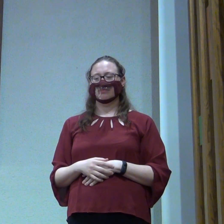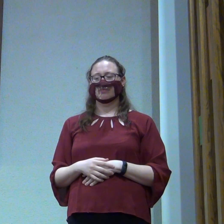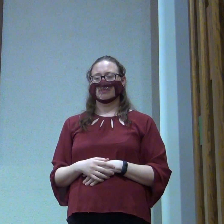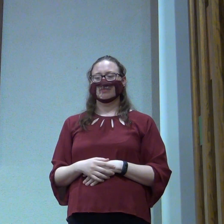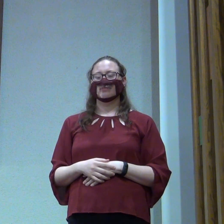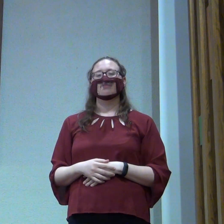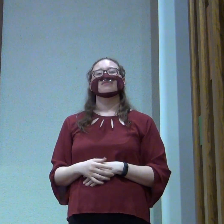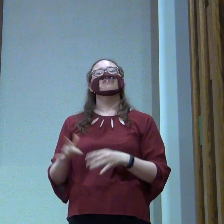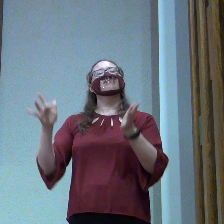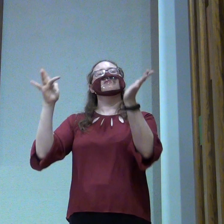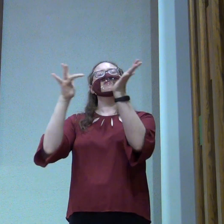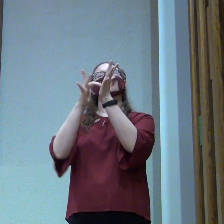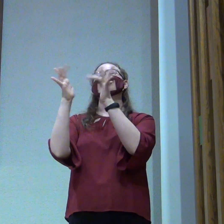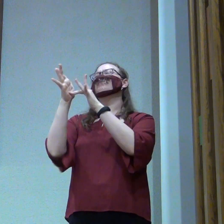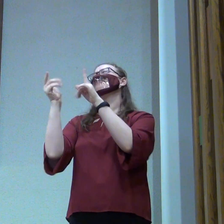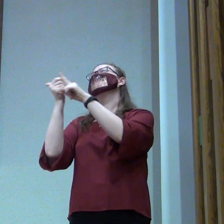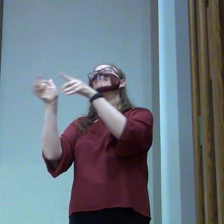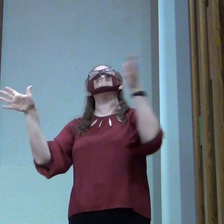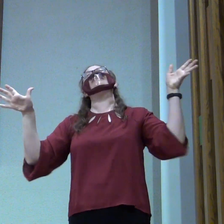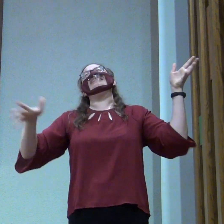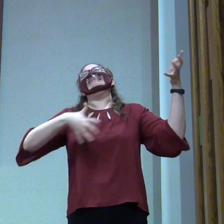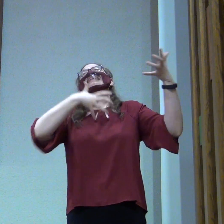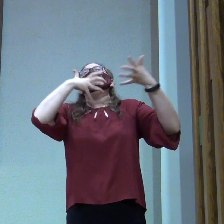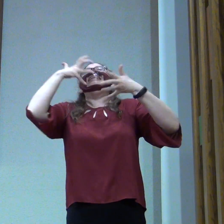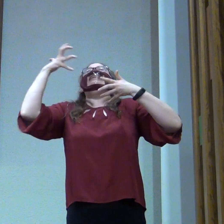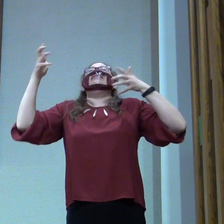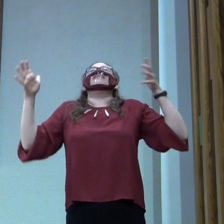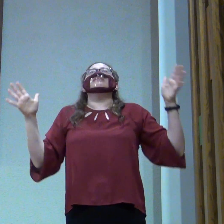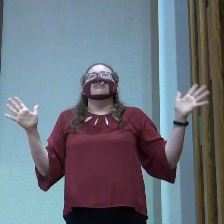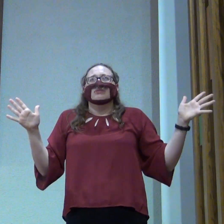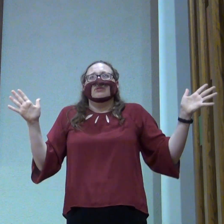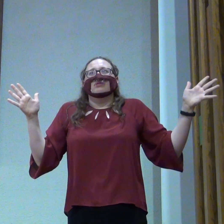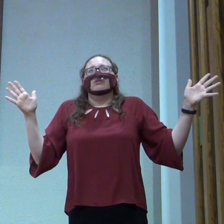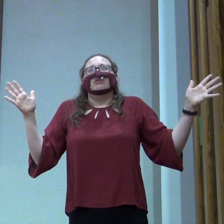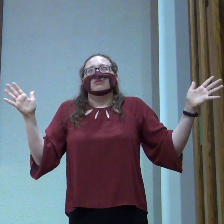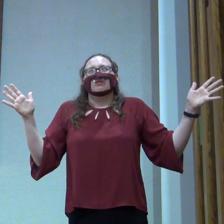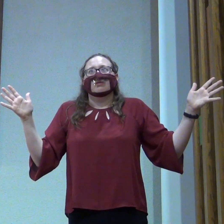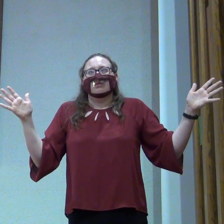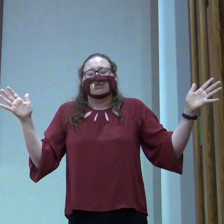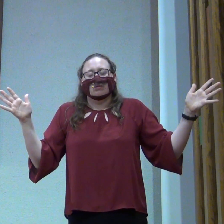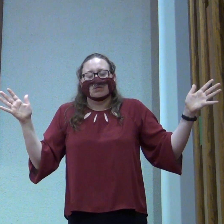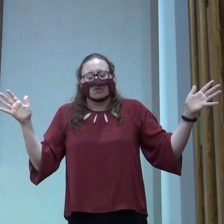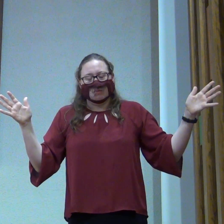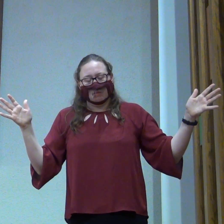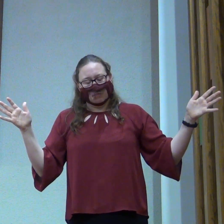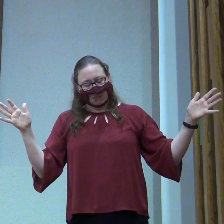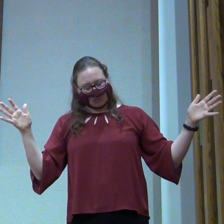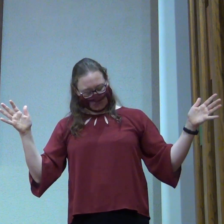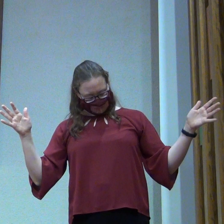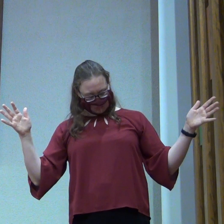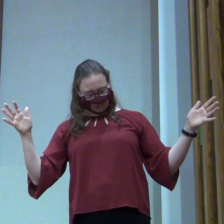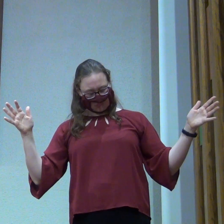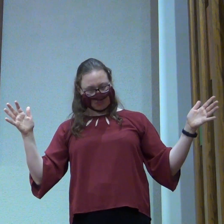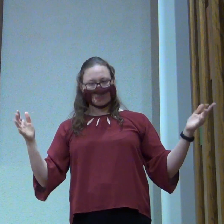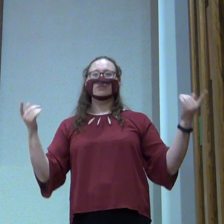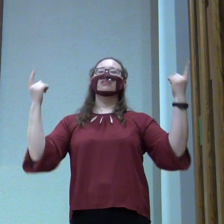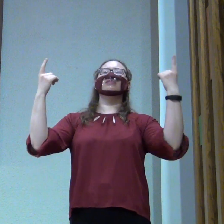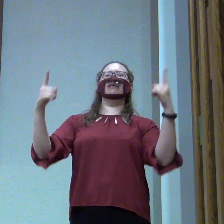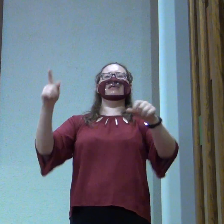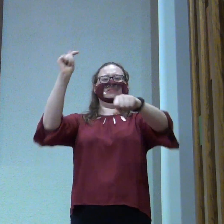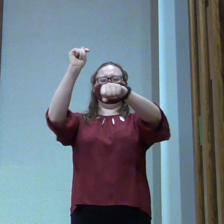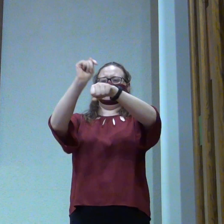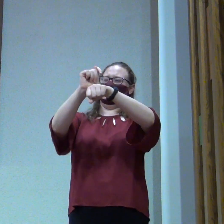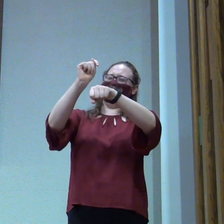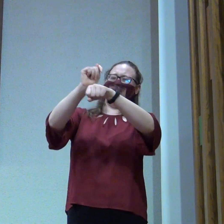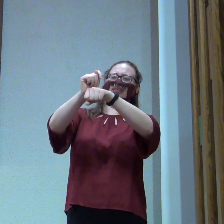"And when Jesus had cried out again in a loud voice, he gave up his spirit. At that moment, the curtain of the temple